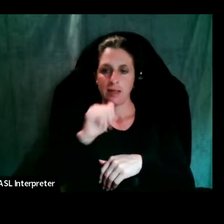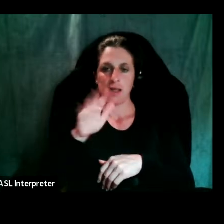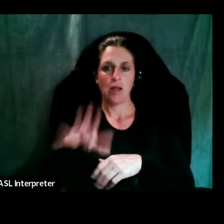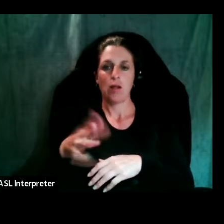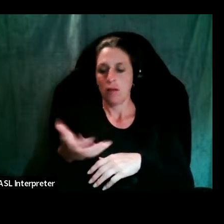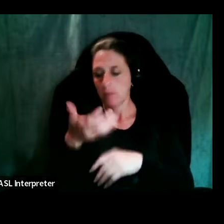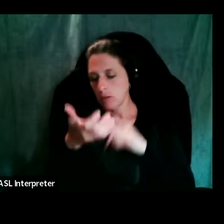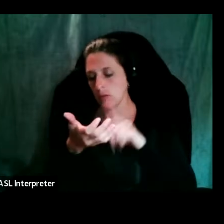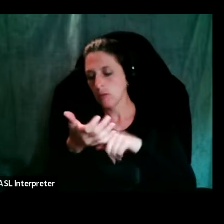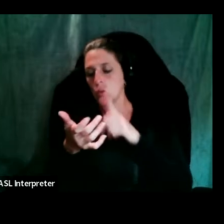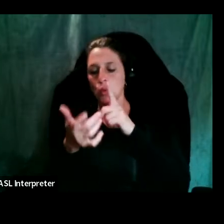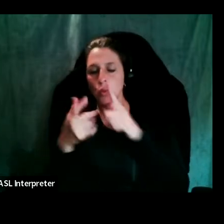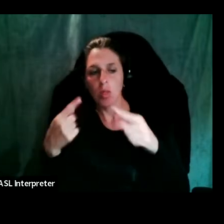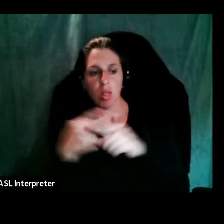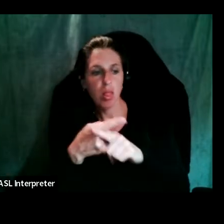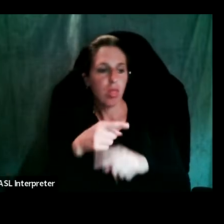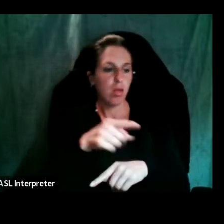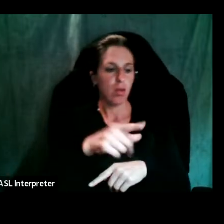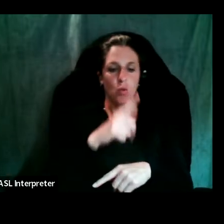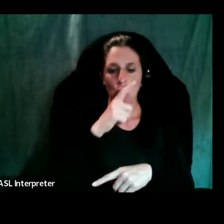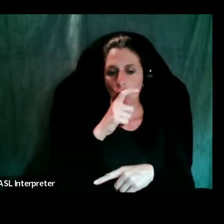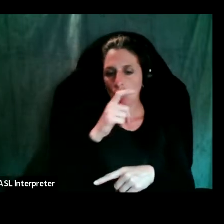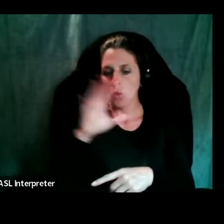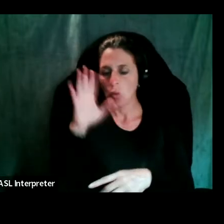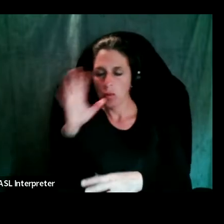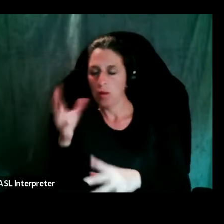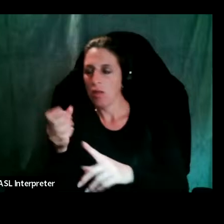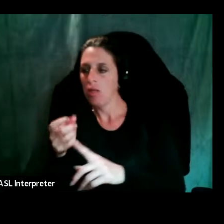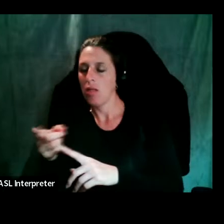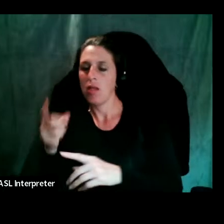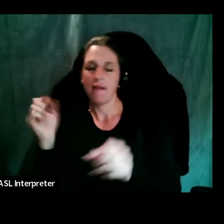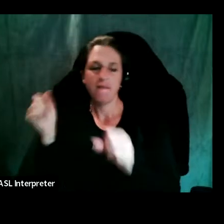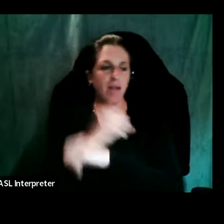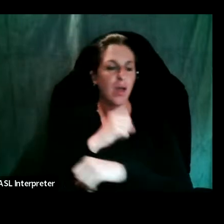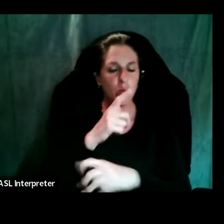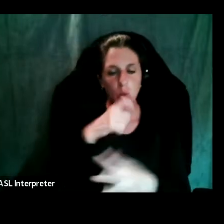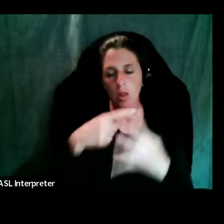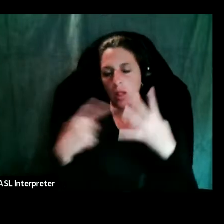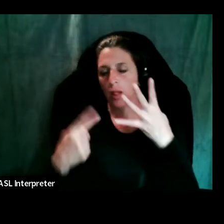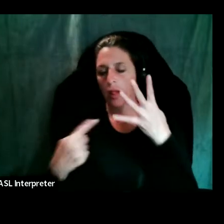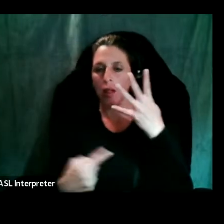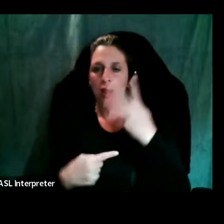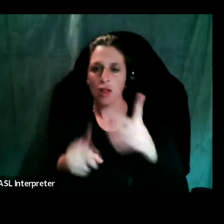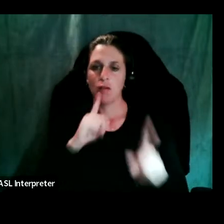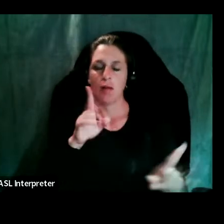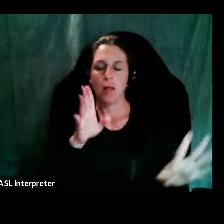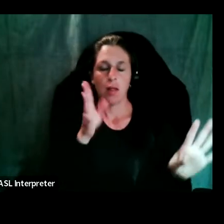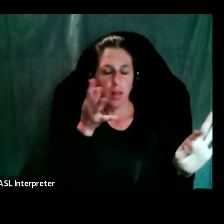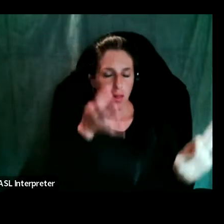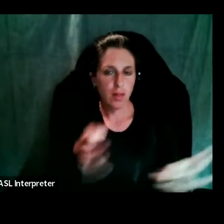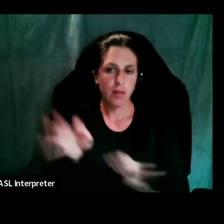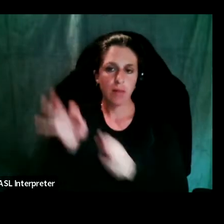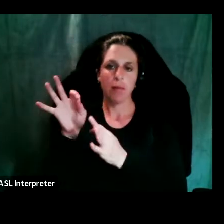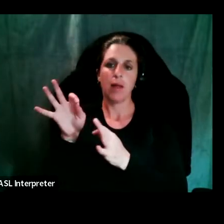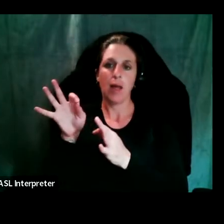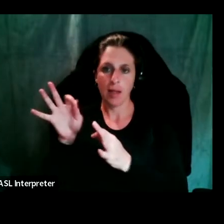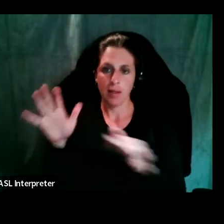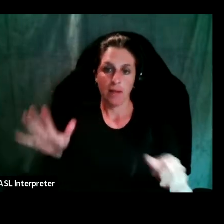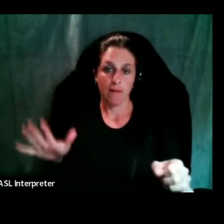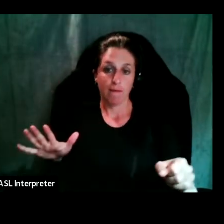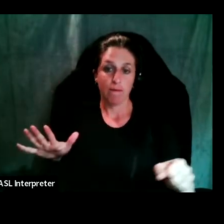and who's beefing with who and who's going to catch a fade and who they're going to fight here and there. And it just distracts them